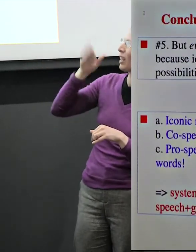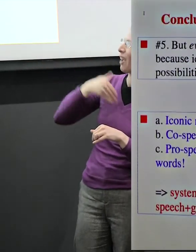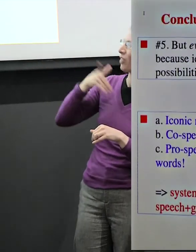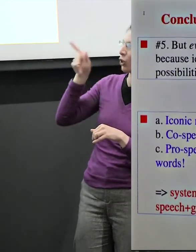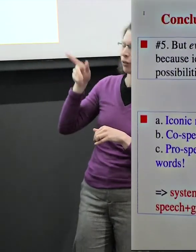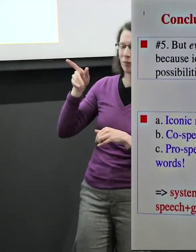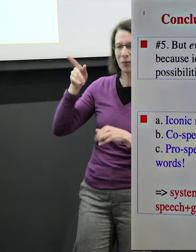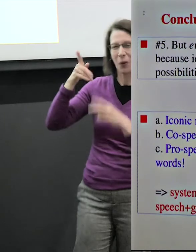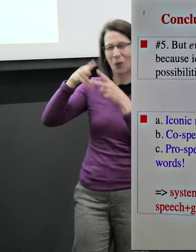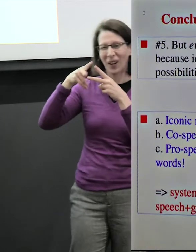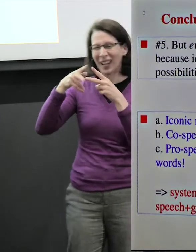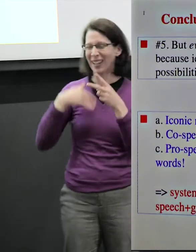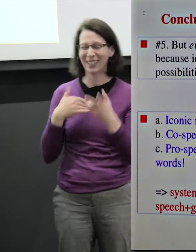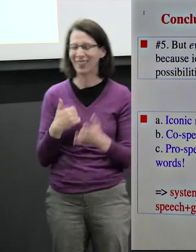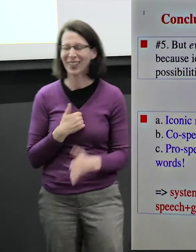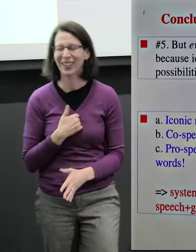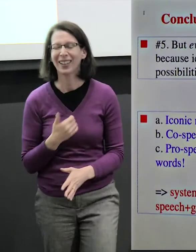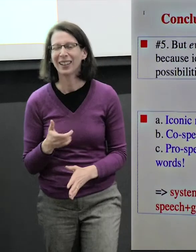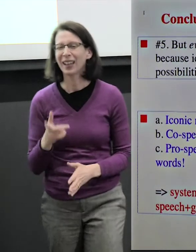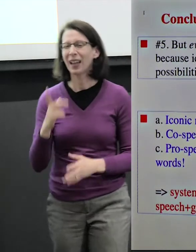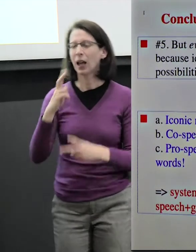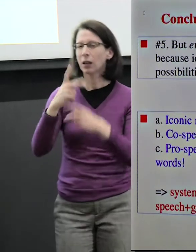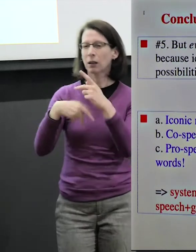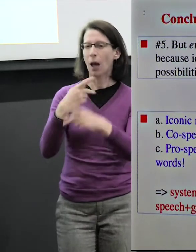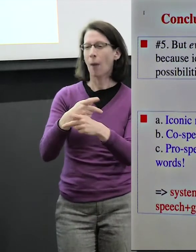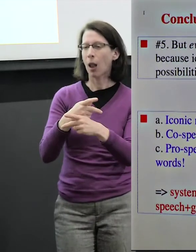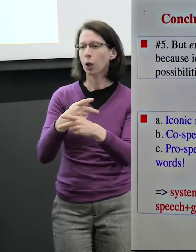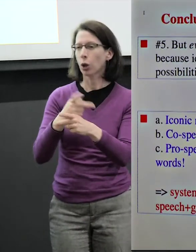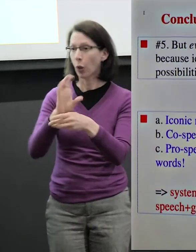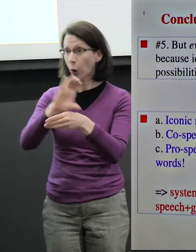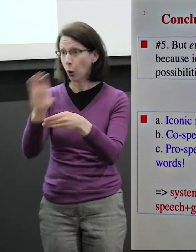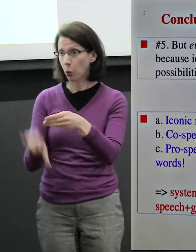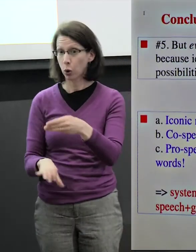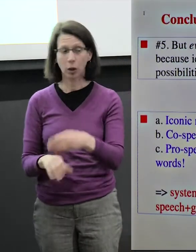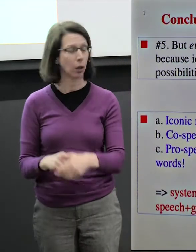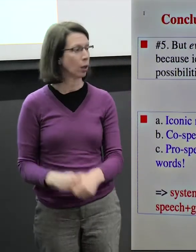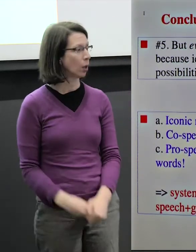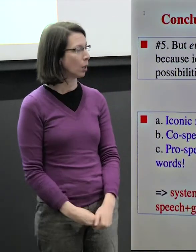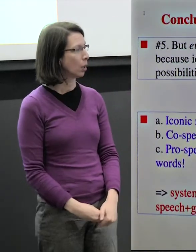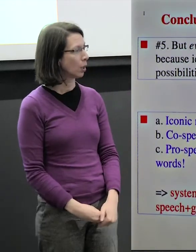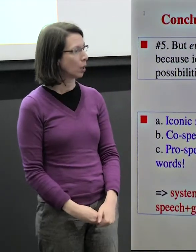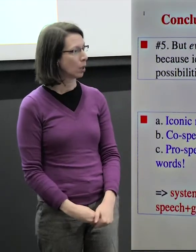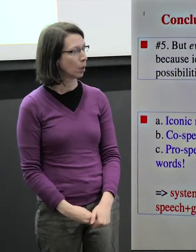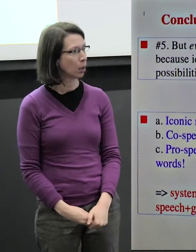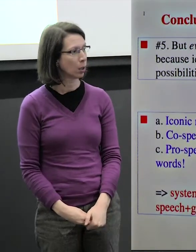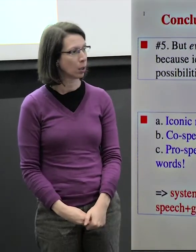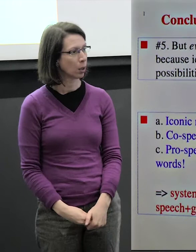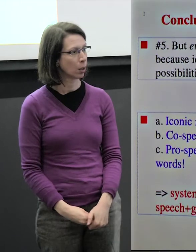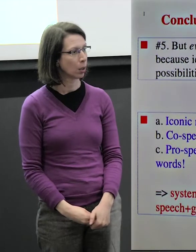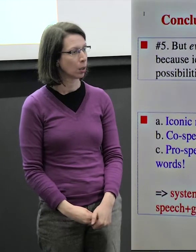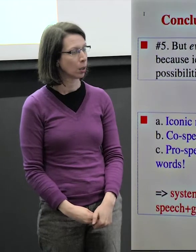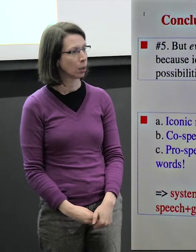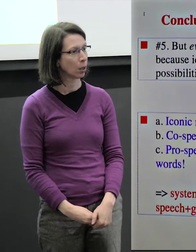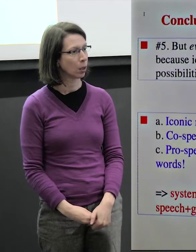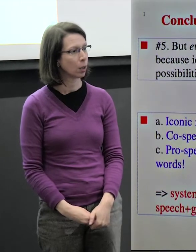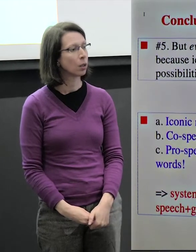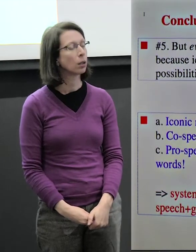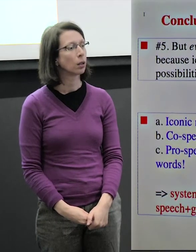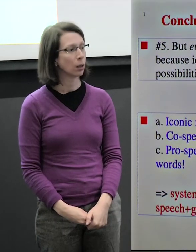So the typology, the conclusion is that in order to